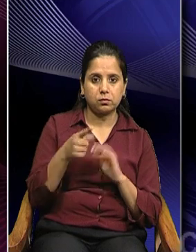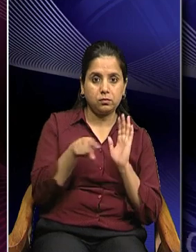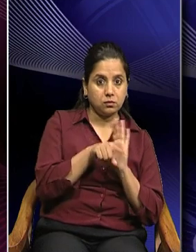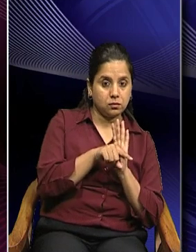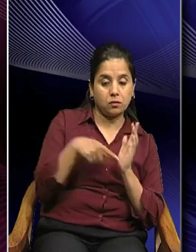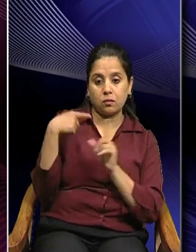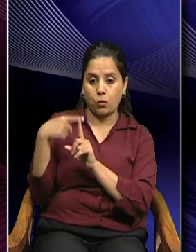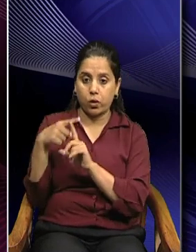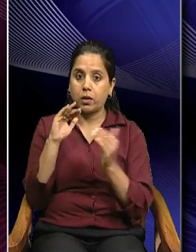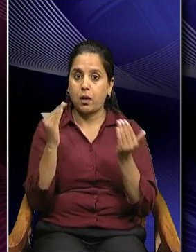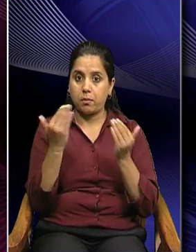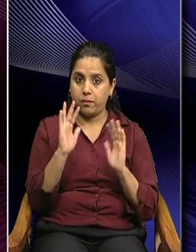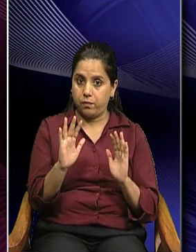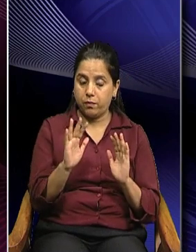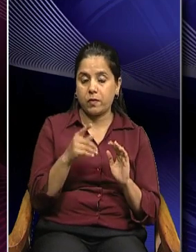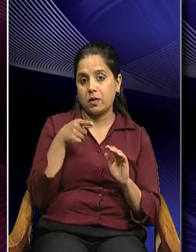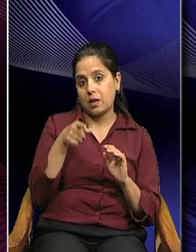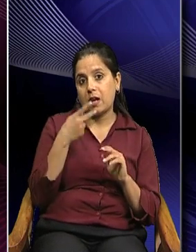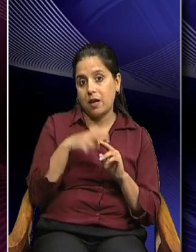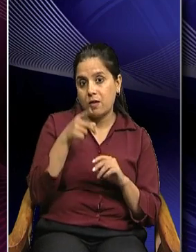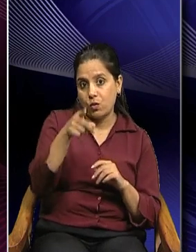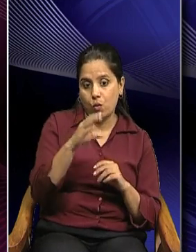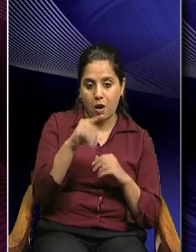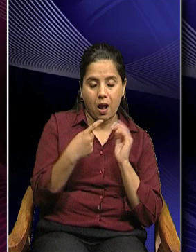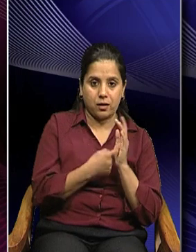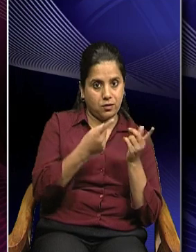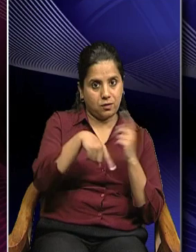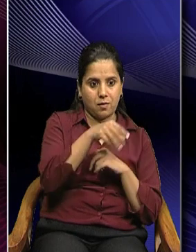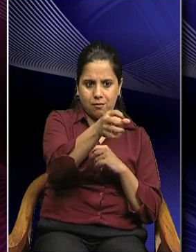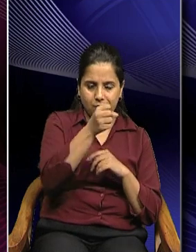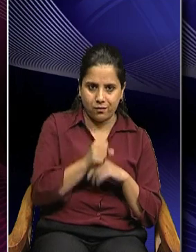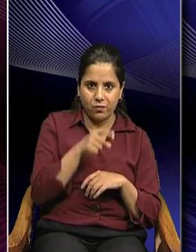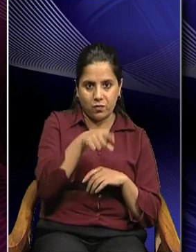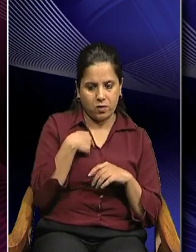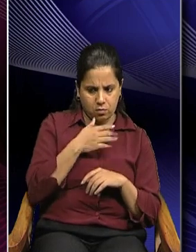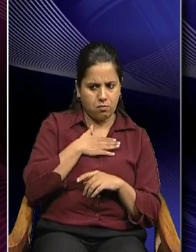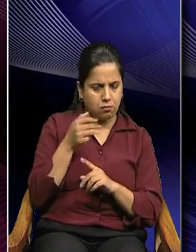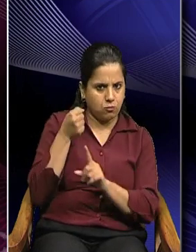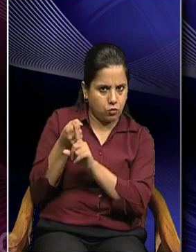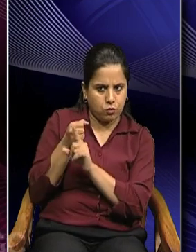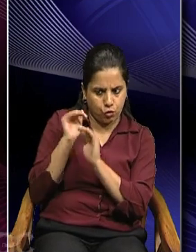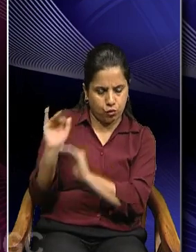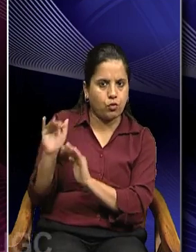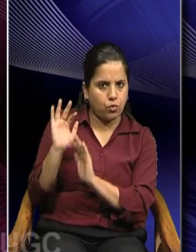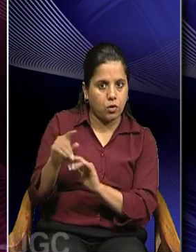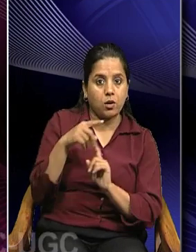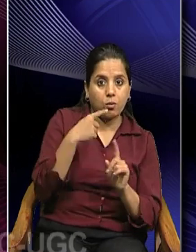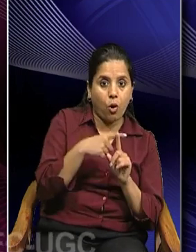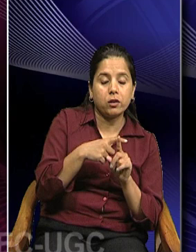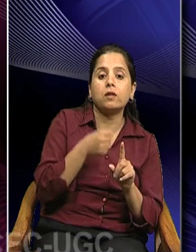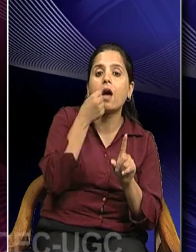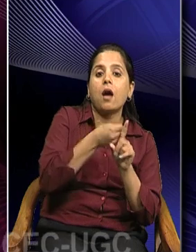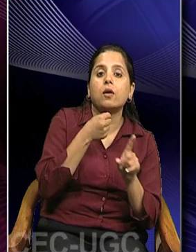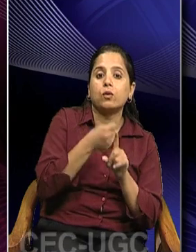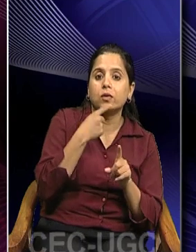versus positive advocacy. If you are creating a customer who is going to become an advocate for you, of course positive advocacy is